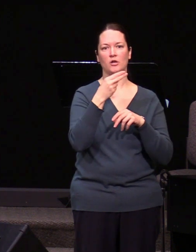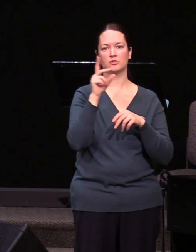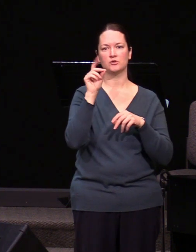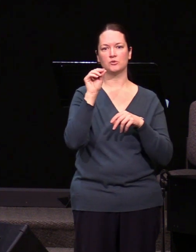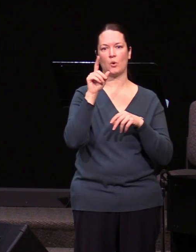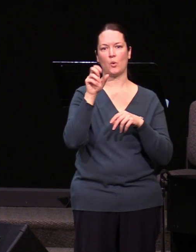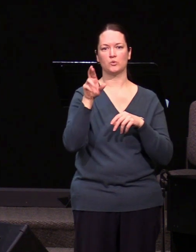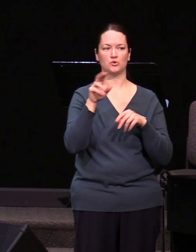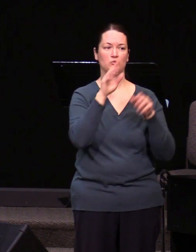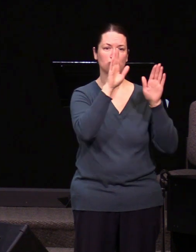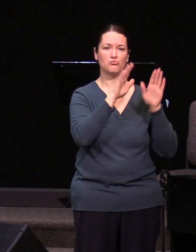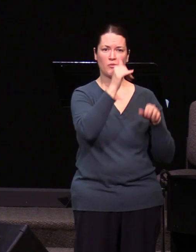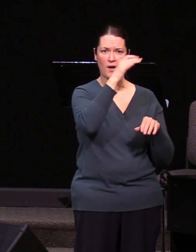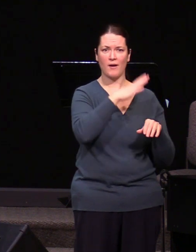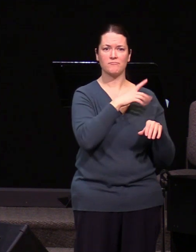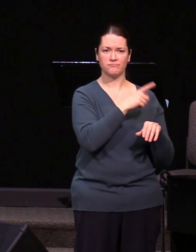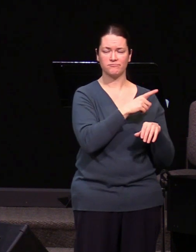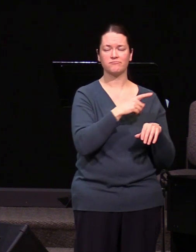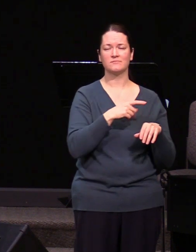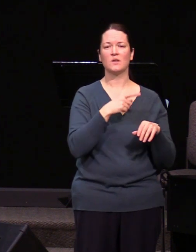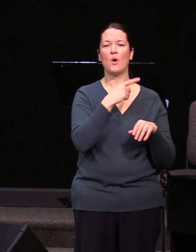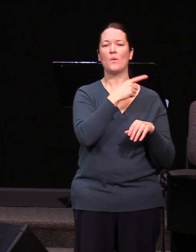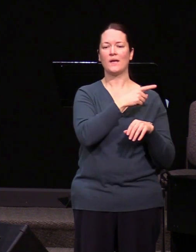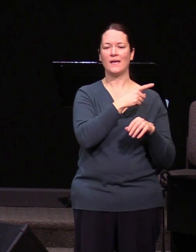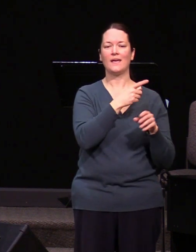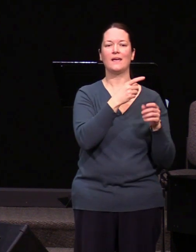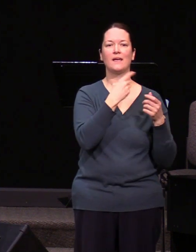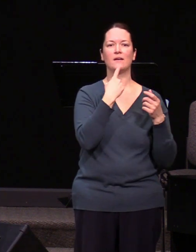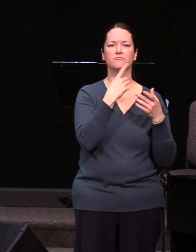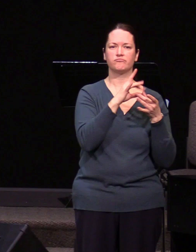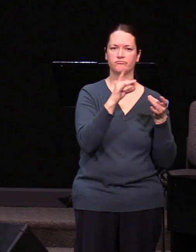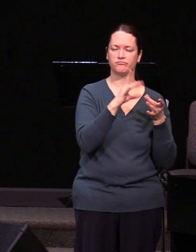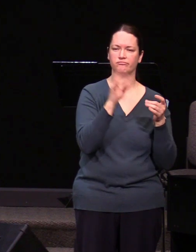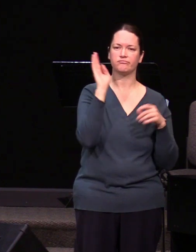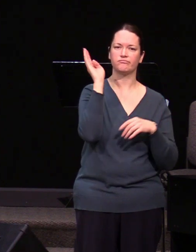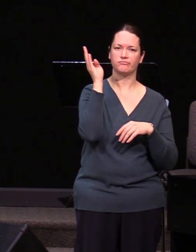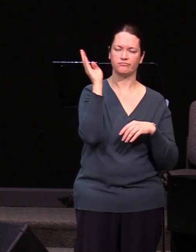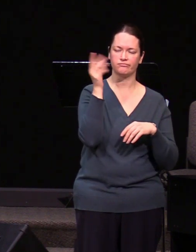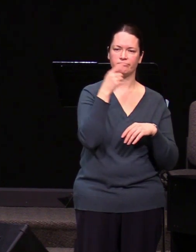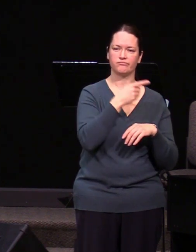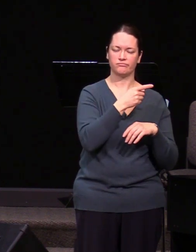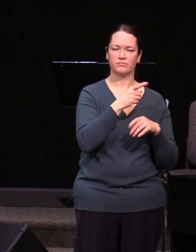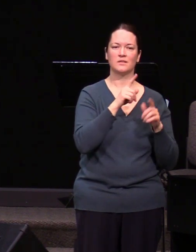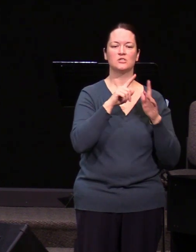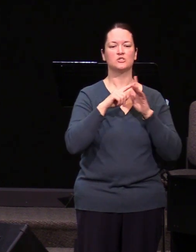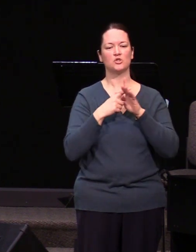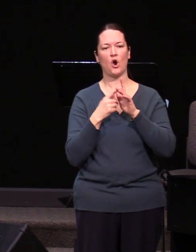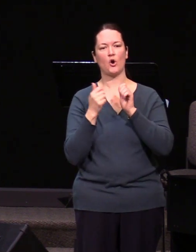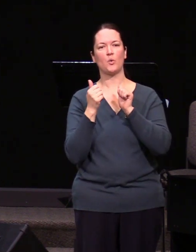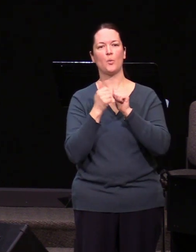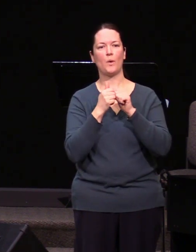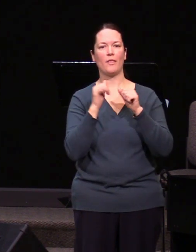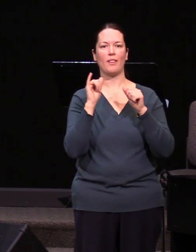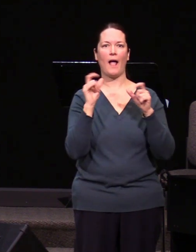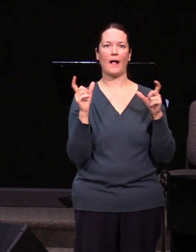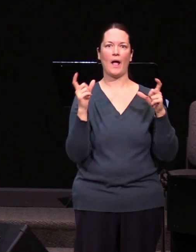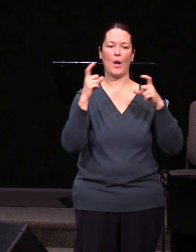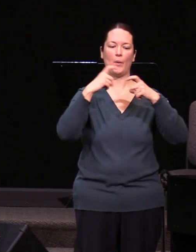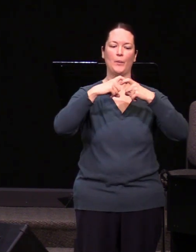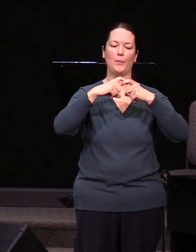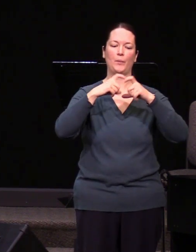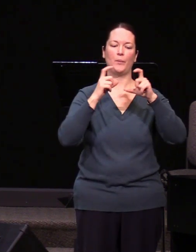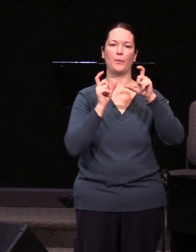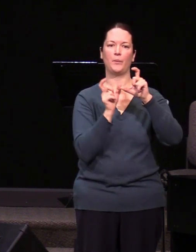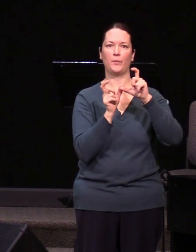Great dude. He actually gave this talk, which starts with this weird kind of Venn diagram. Go ahead and put that image